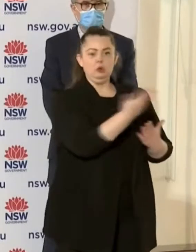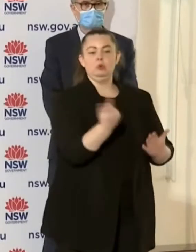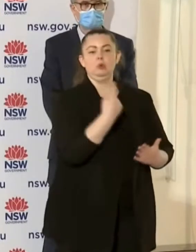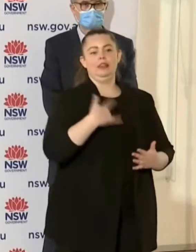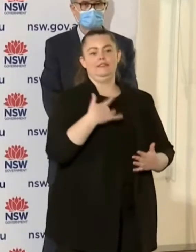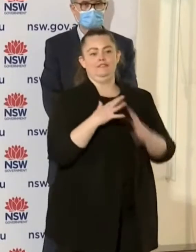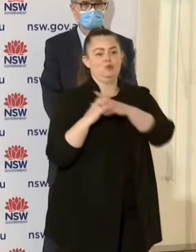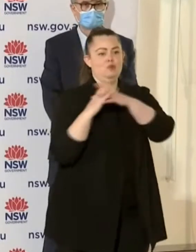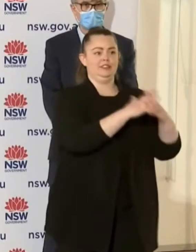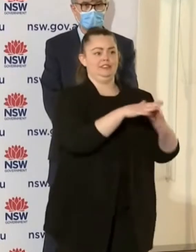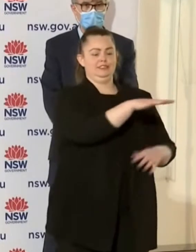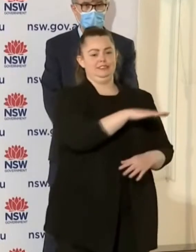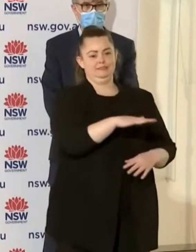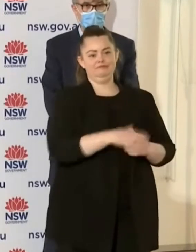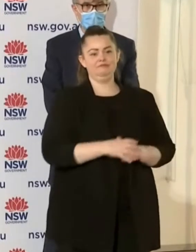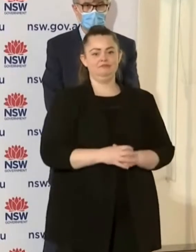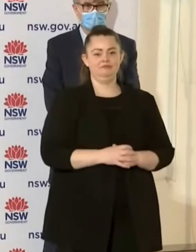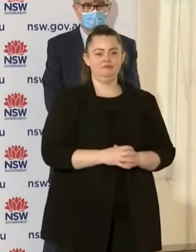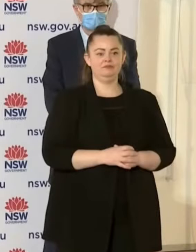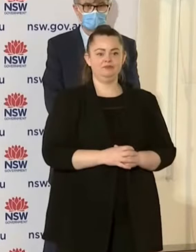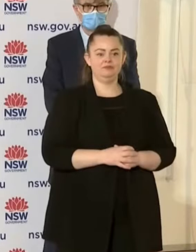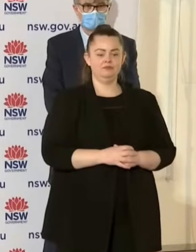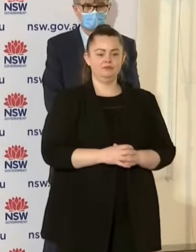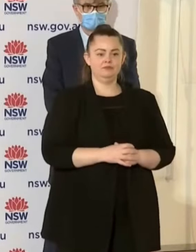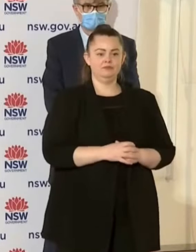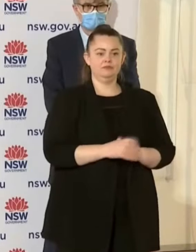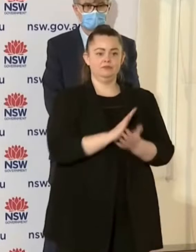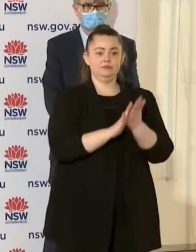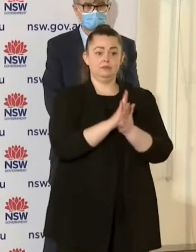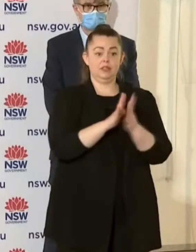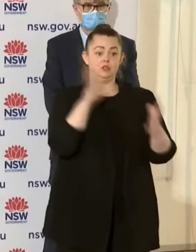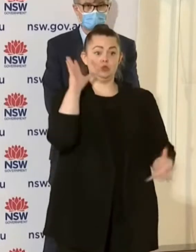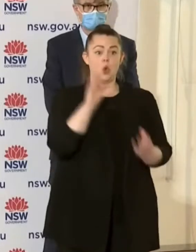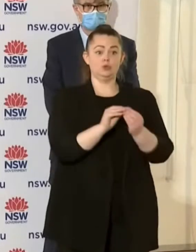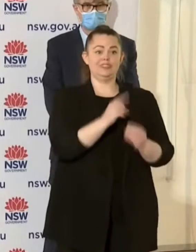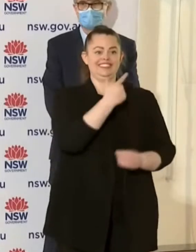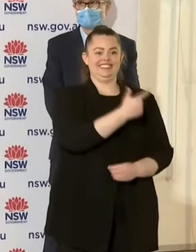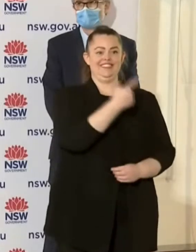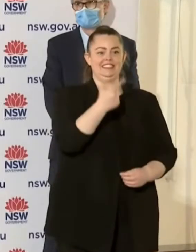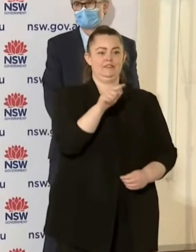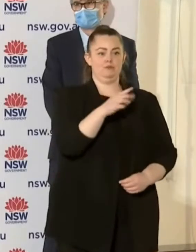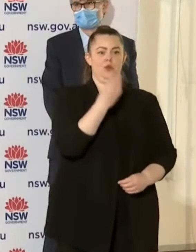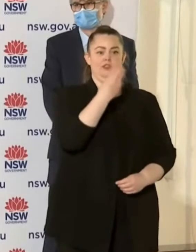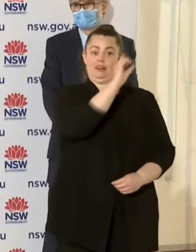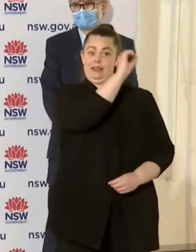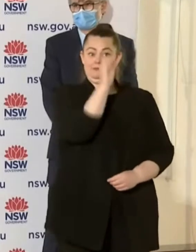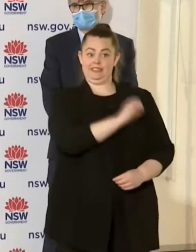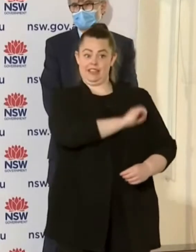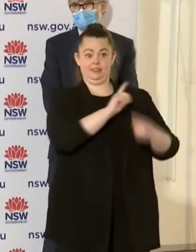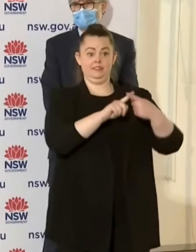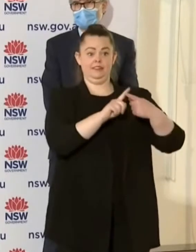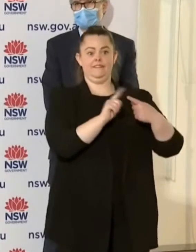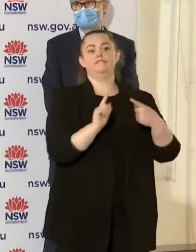coming forward and getting vaccinated. That takes us to 77.3% of the entire New South Wales